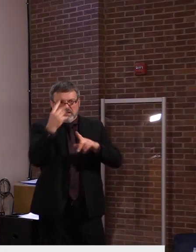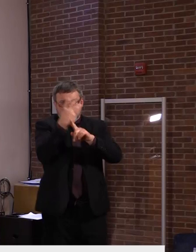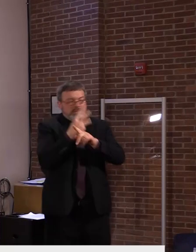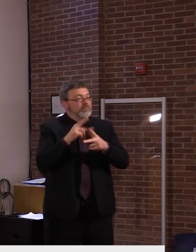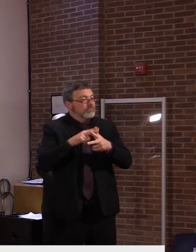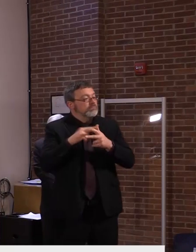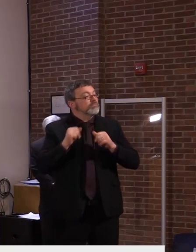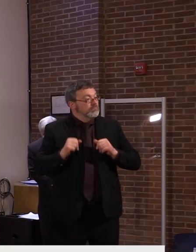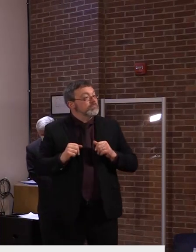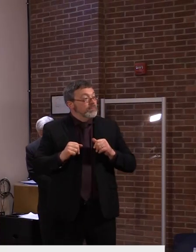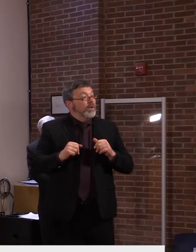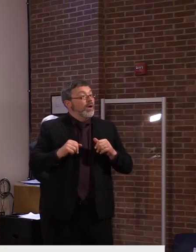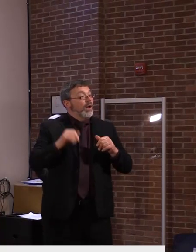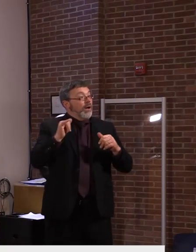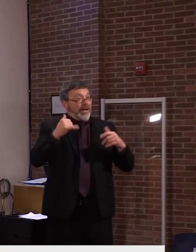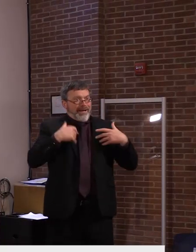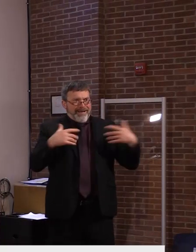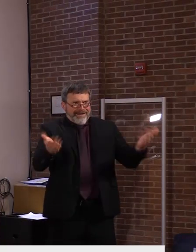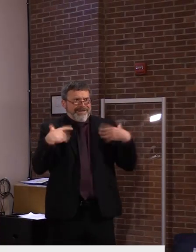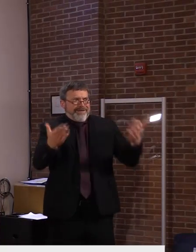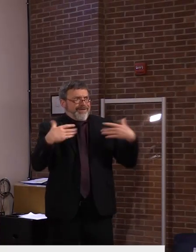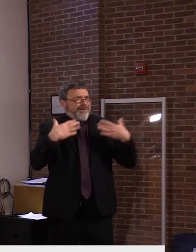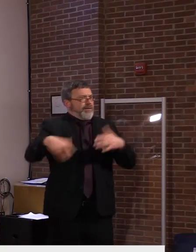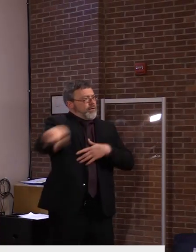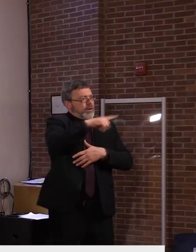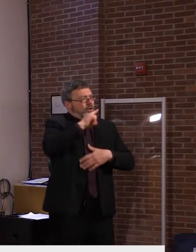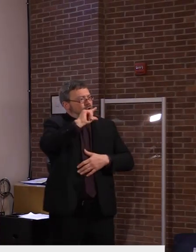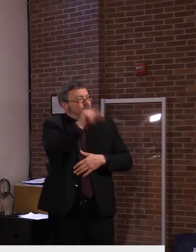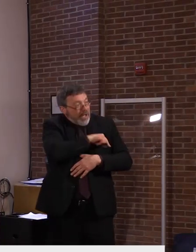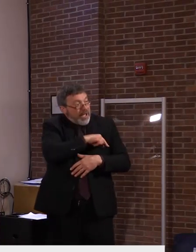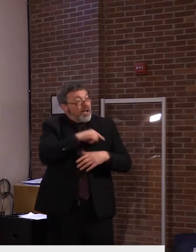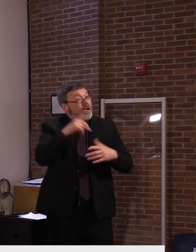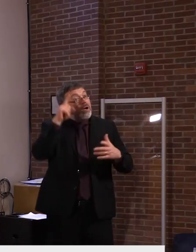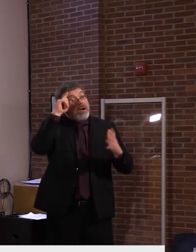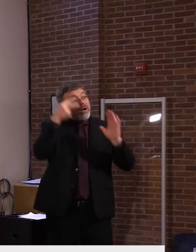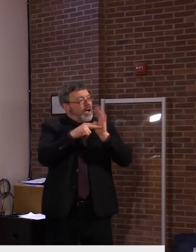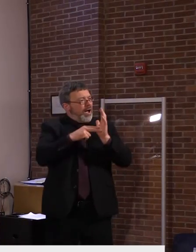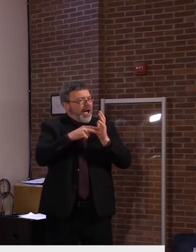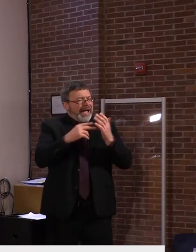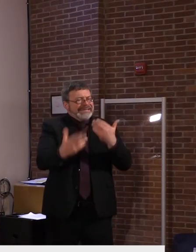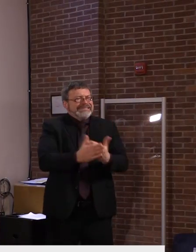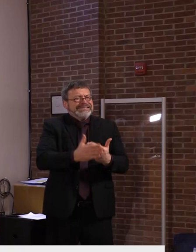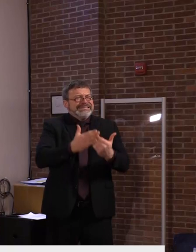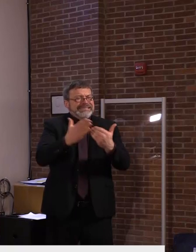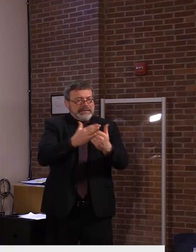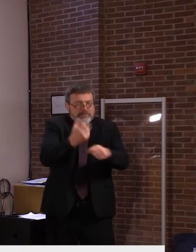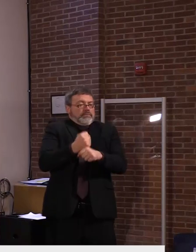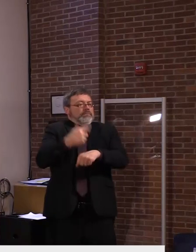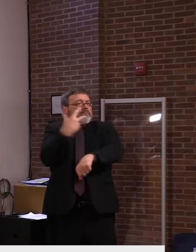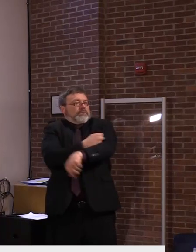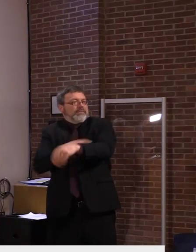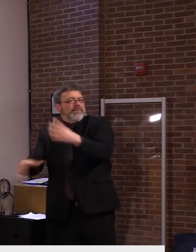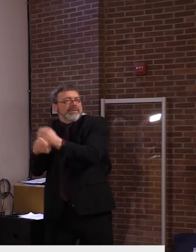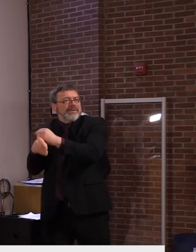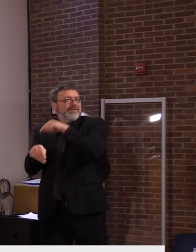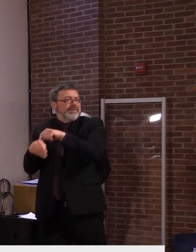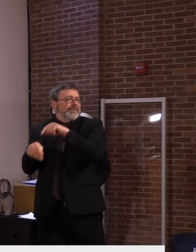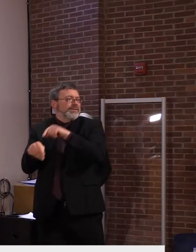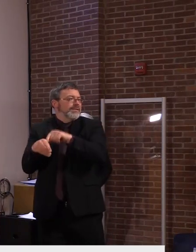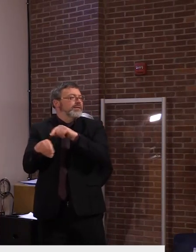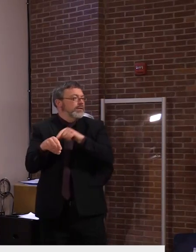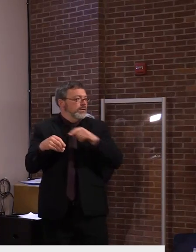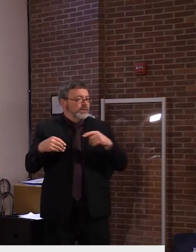done to make it as easy as possible to get boosted without any barriers. The FDA and